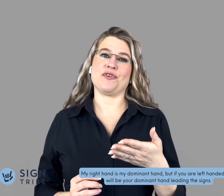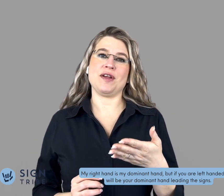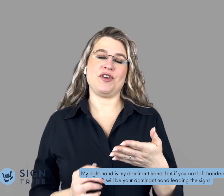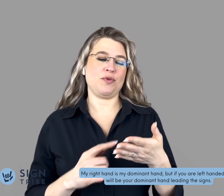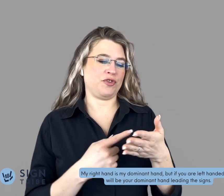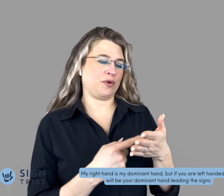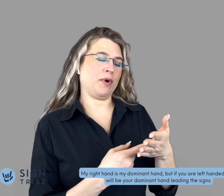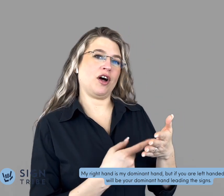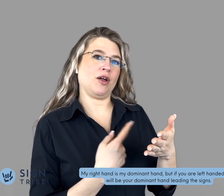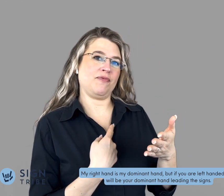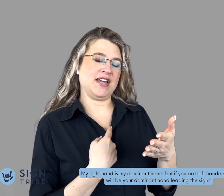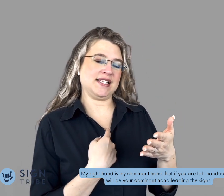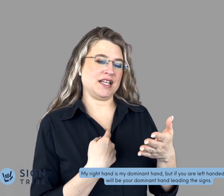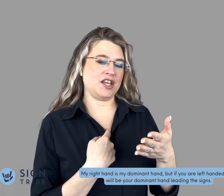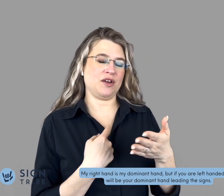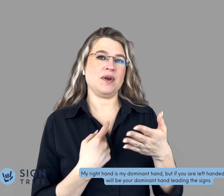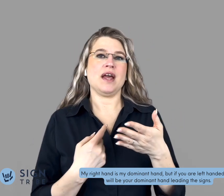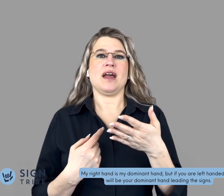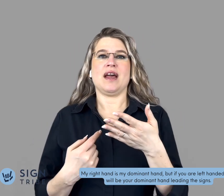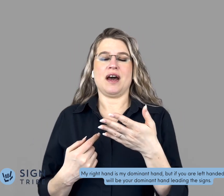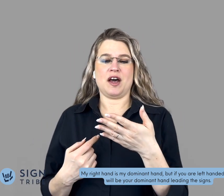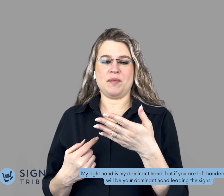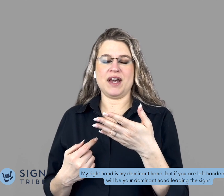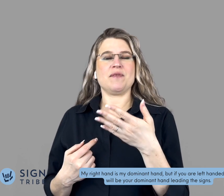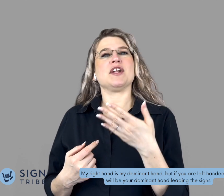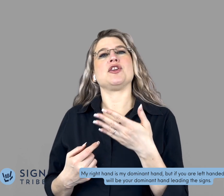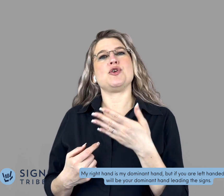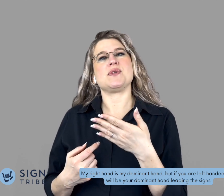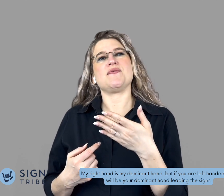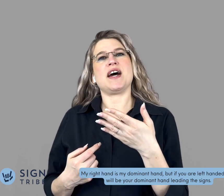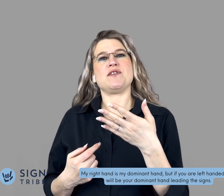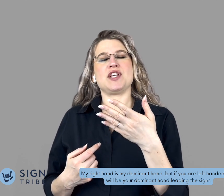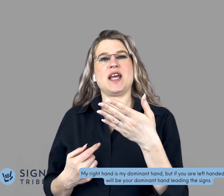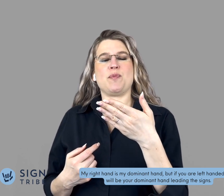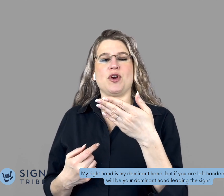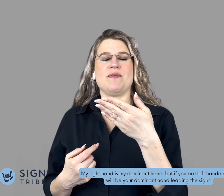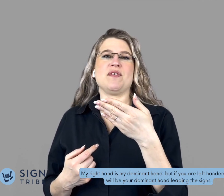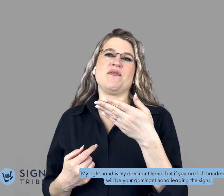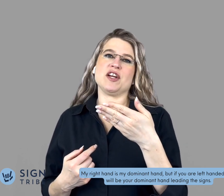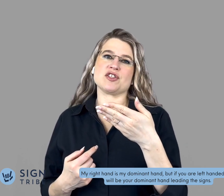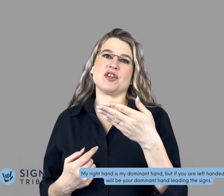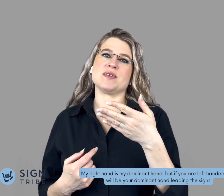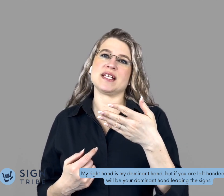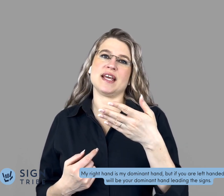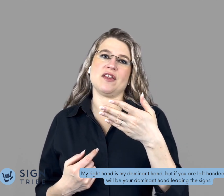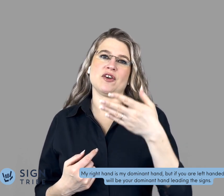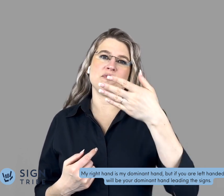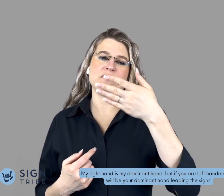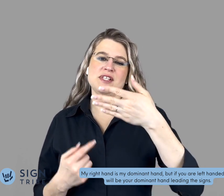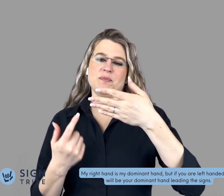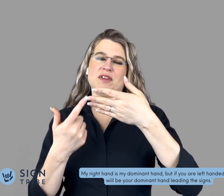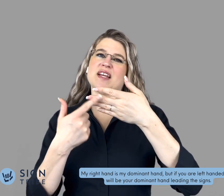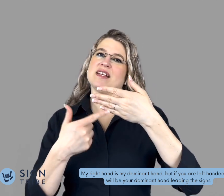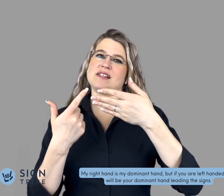you with your palm facing you, kind of in a loose 5 shape or even fingers close together. Something like this is